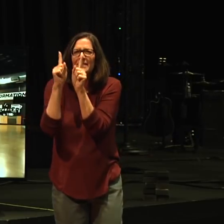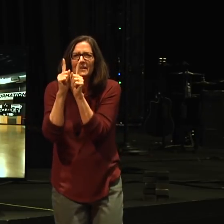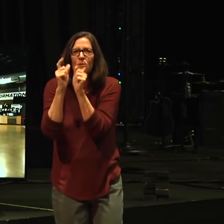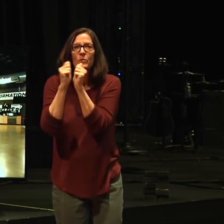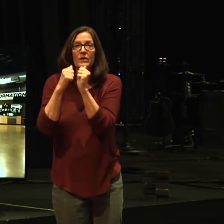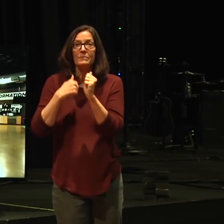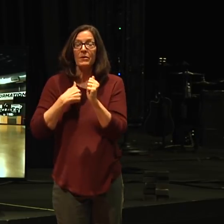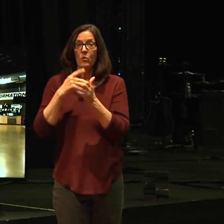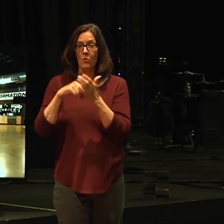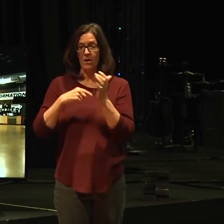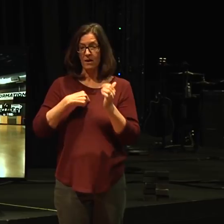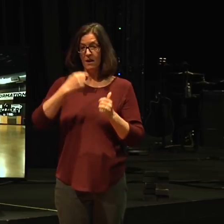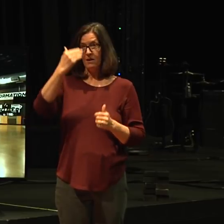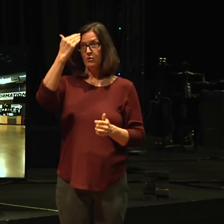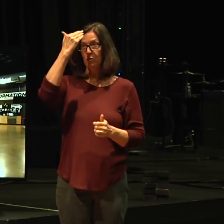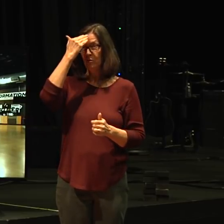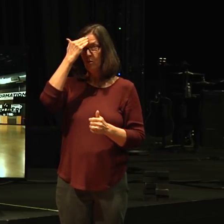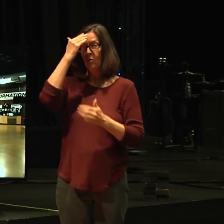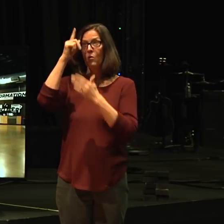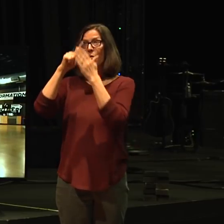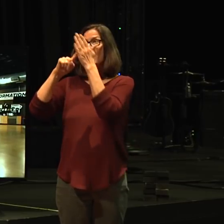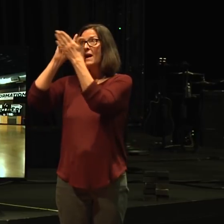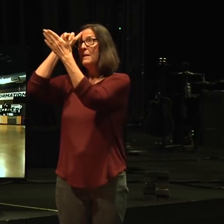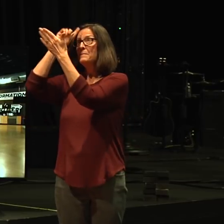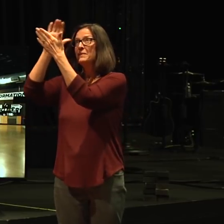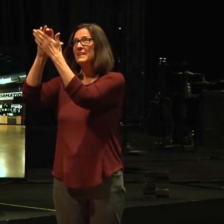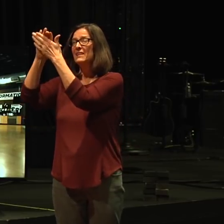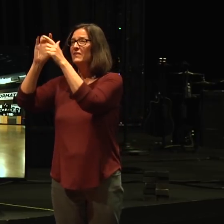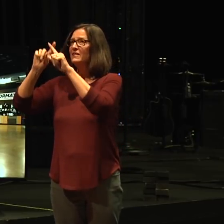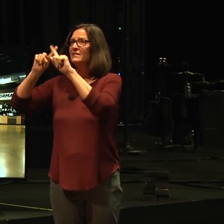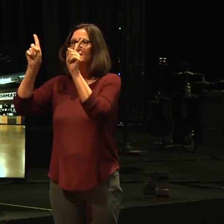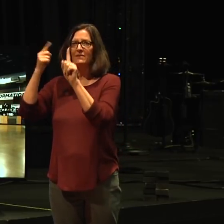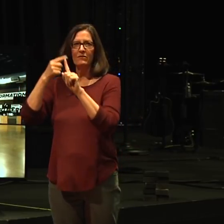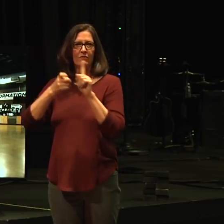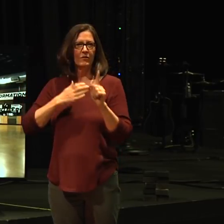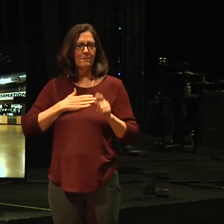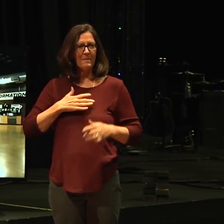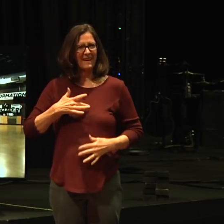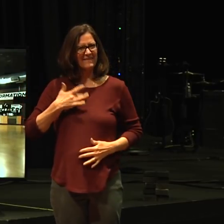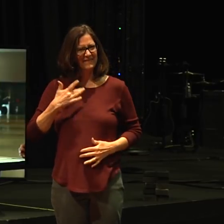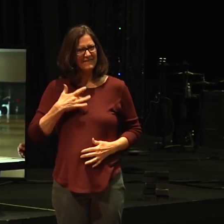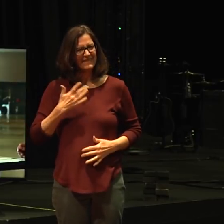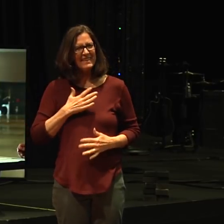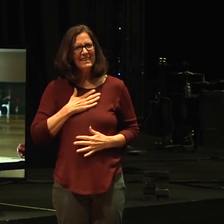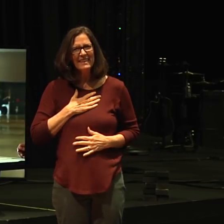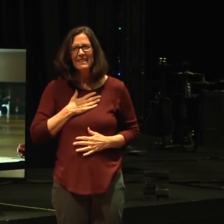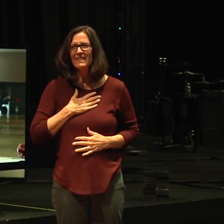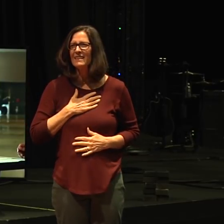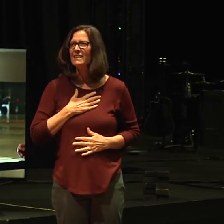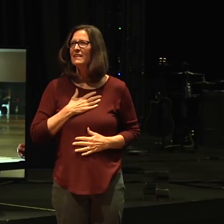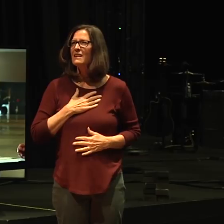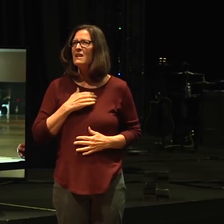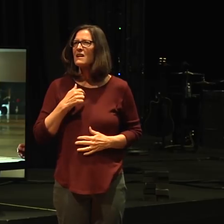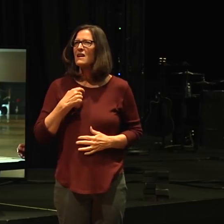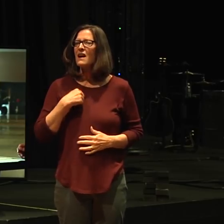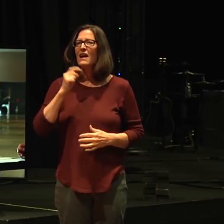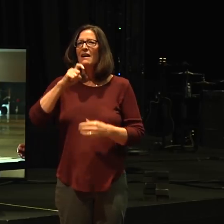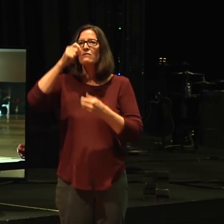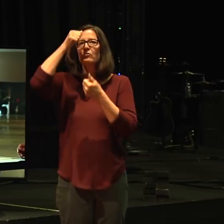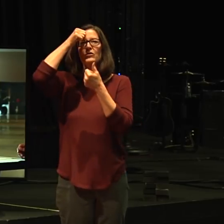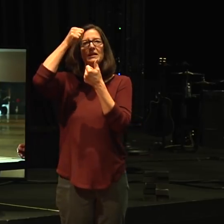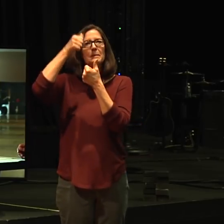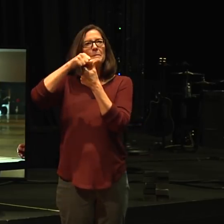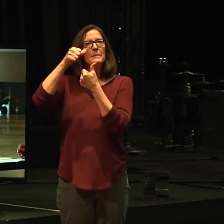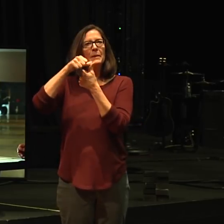and what I believe is totally different from what I feel. Okay. And I have to